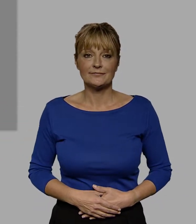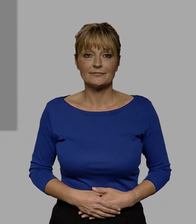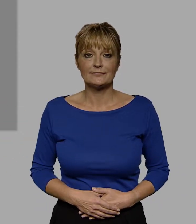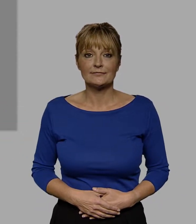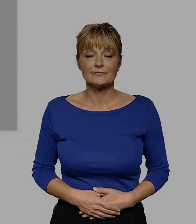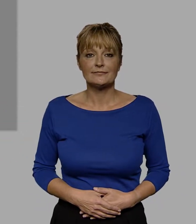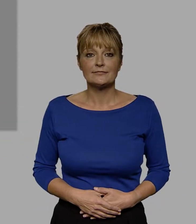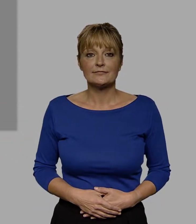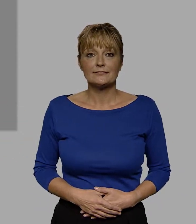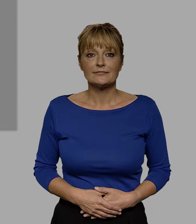www.spso.org.uk.